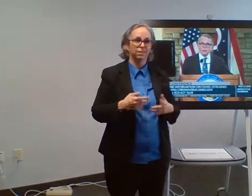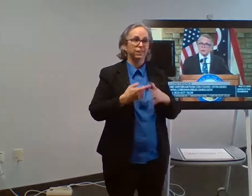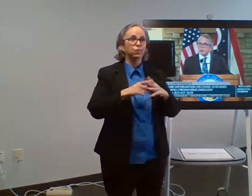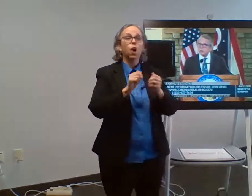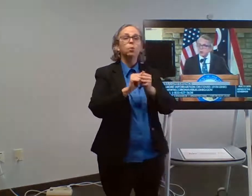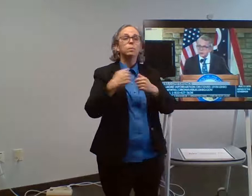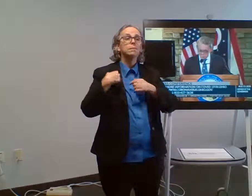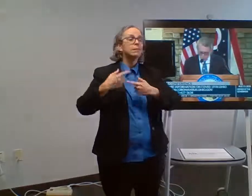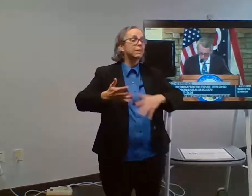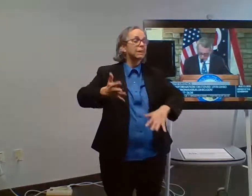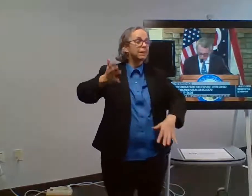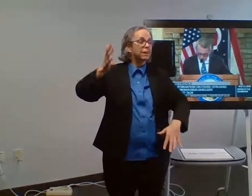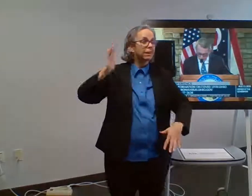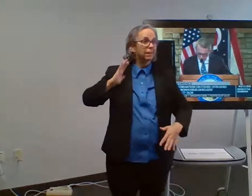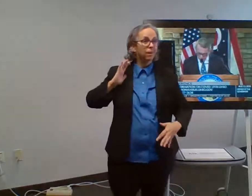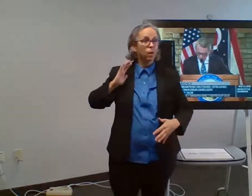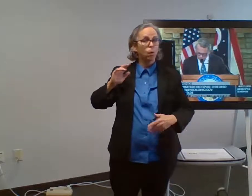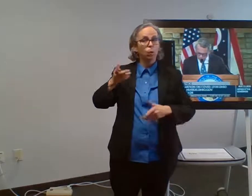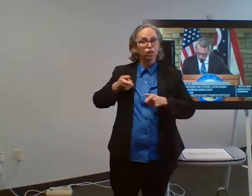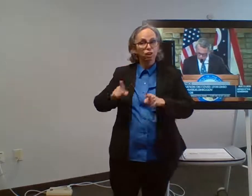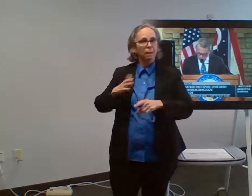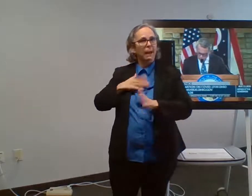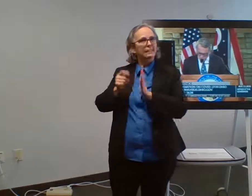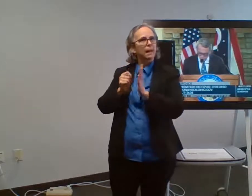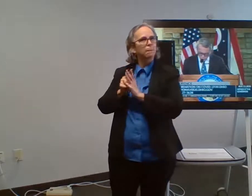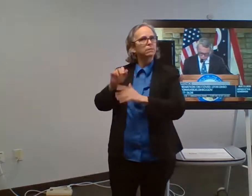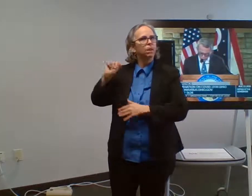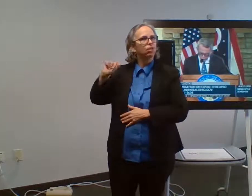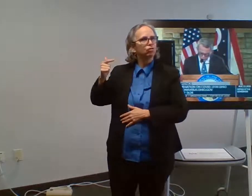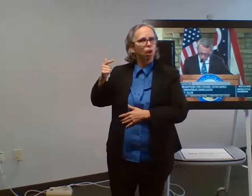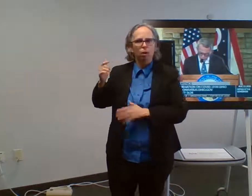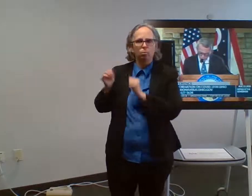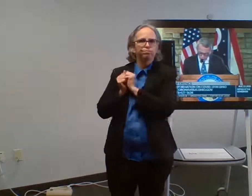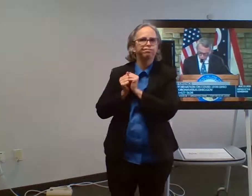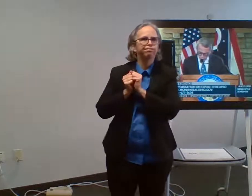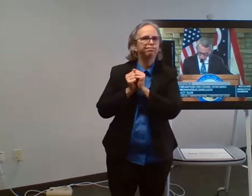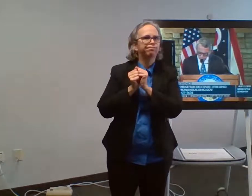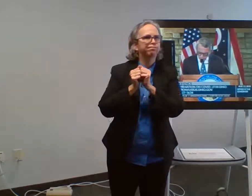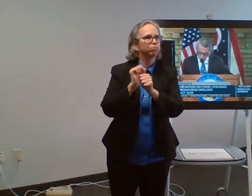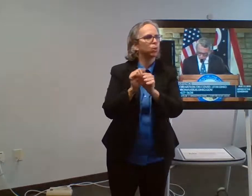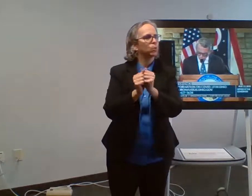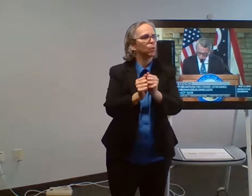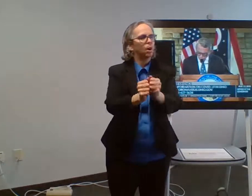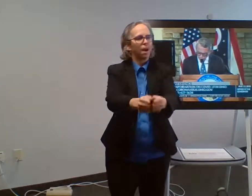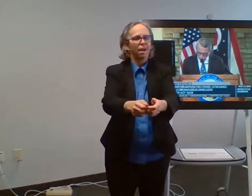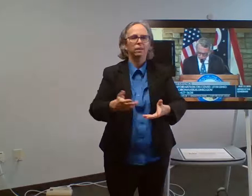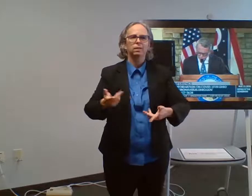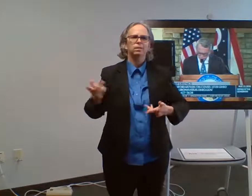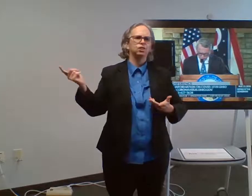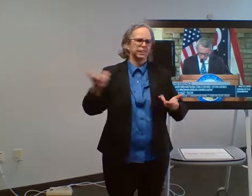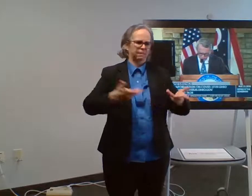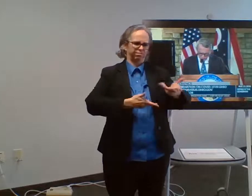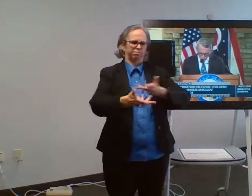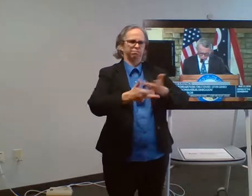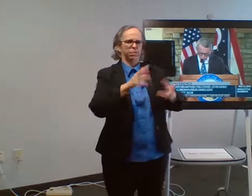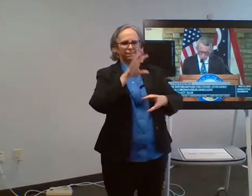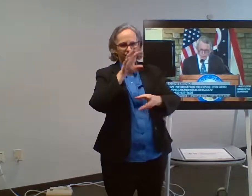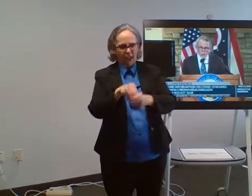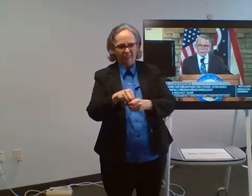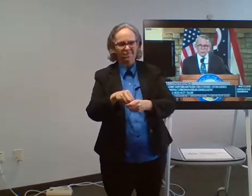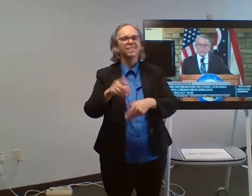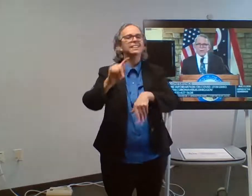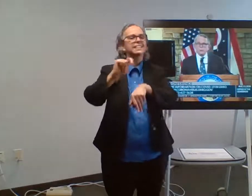our Elder Justice Initiative then. She's been working directly with the Minority Strike Force. She's with us today